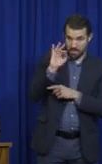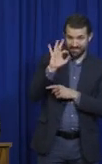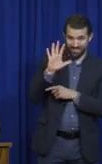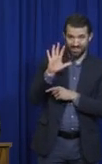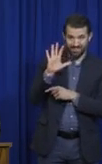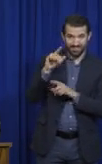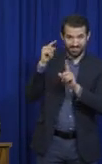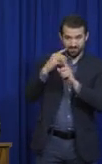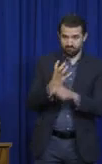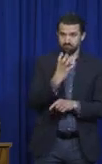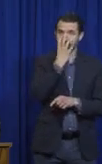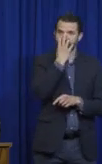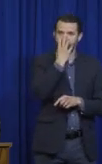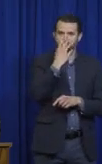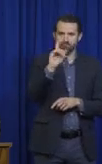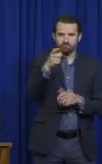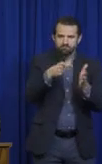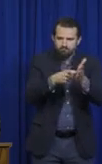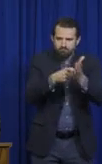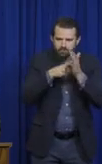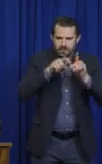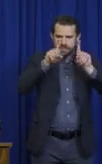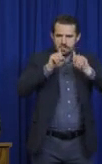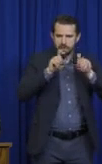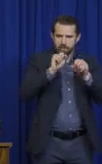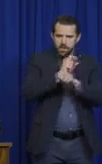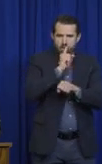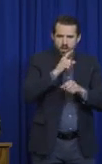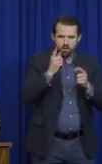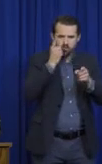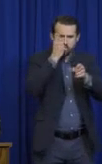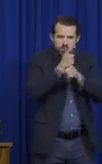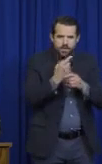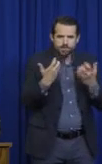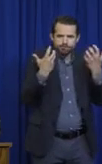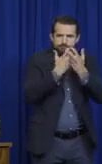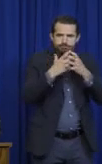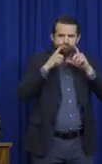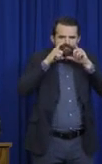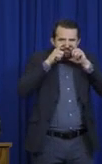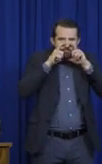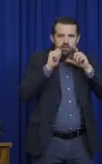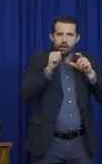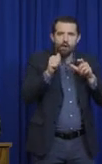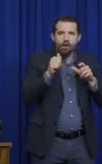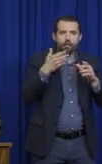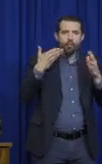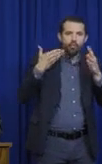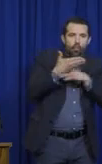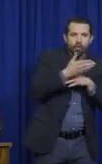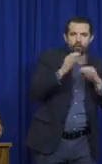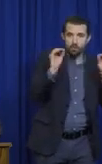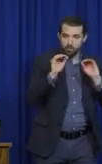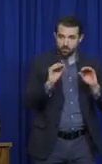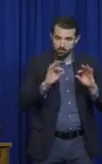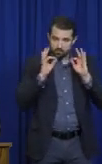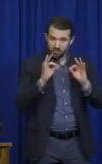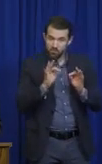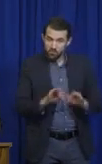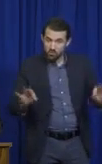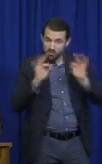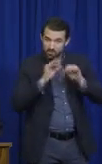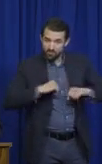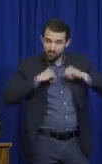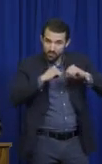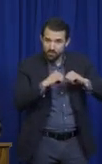heard so much about. N95 masks are great. They can be critical for healthcare workers. But before a healthcare worker